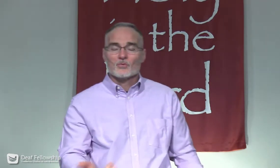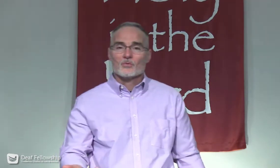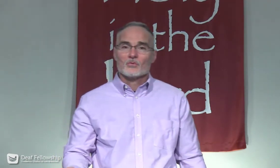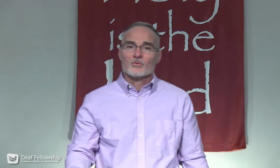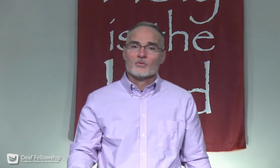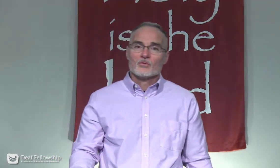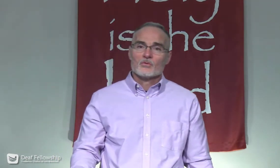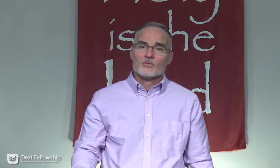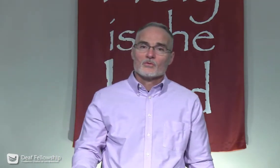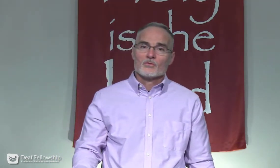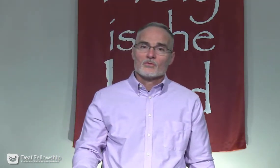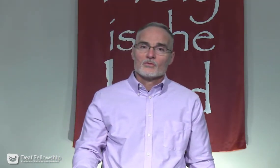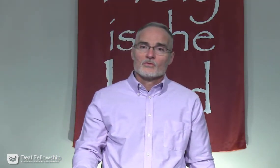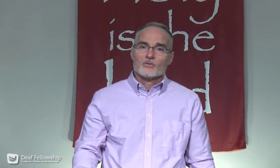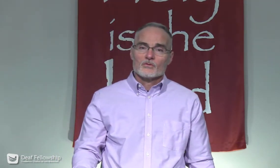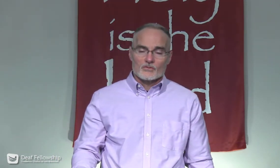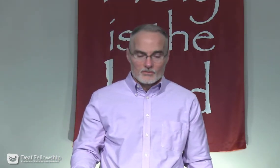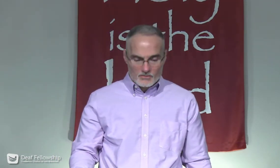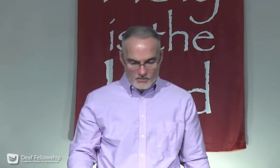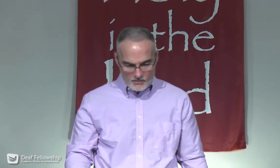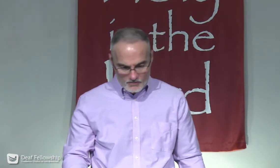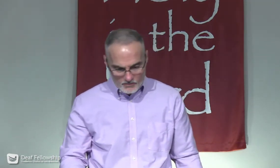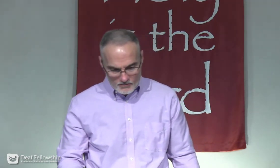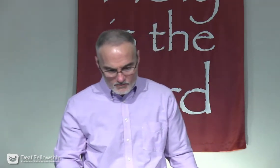Like, what's wrong with you?